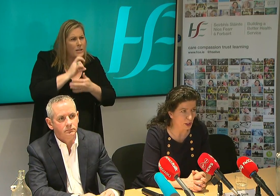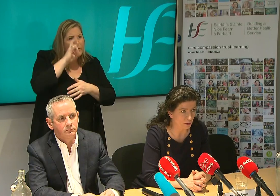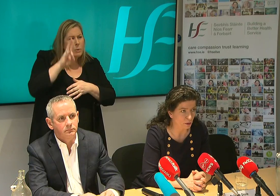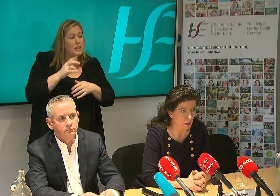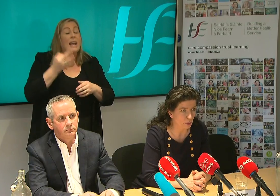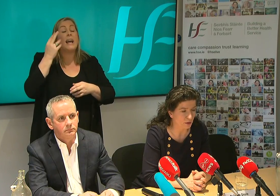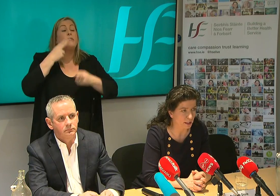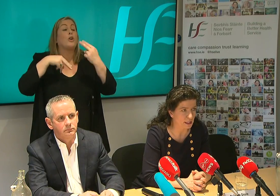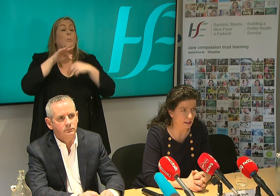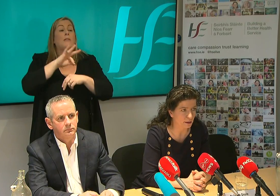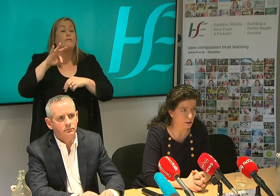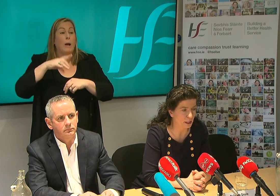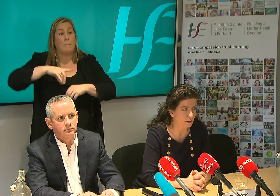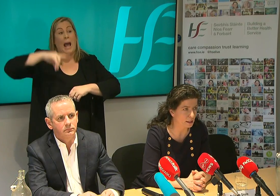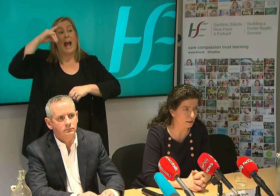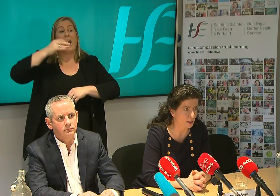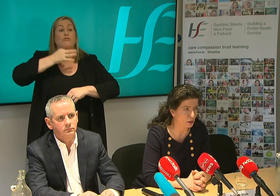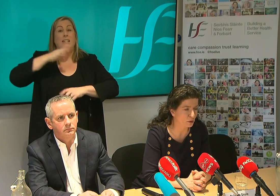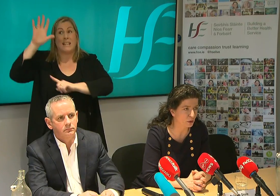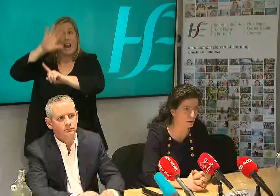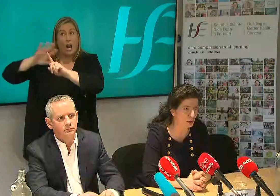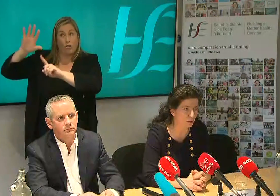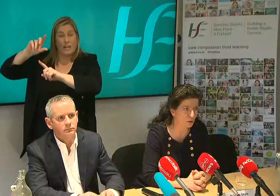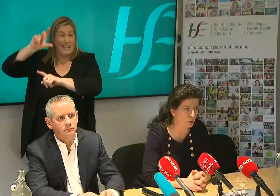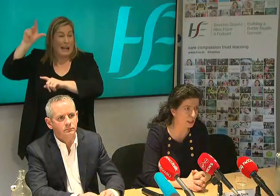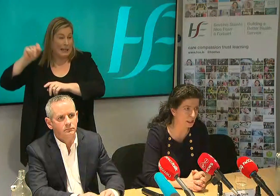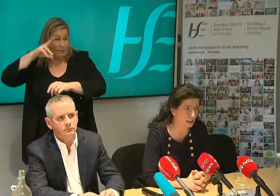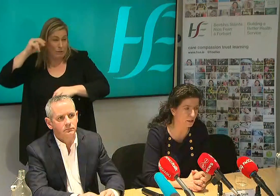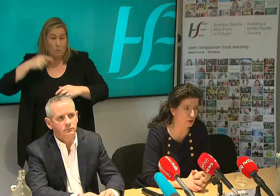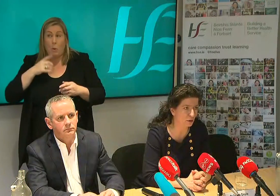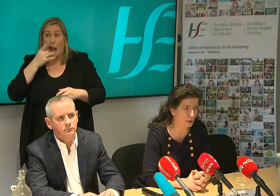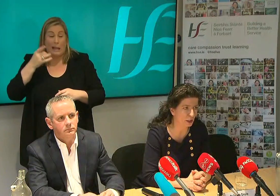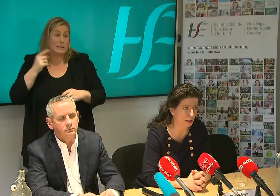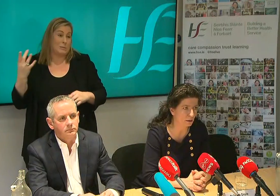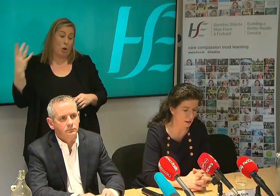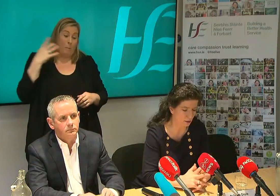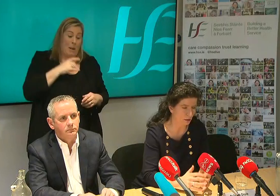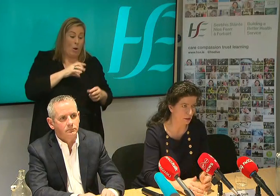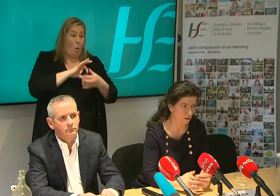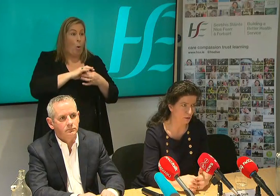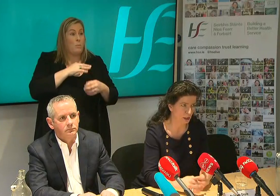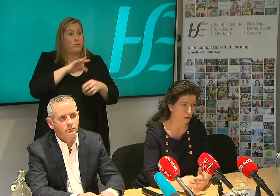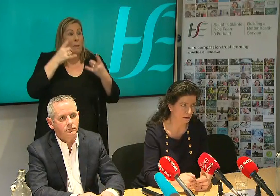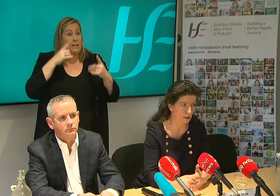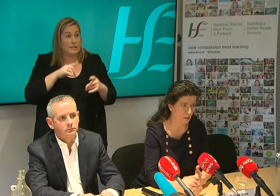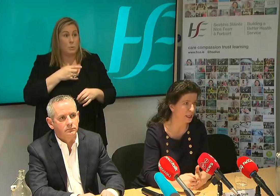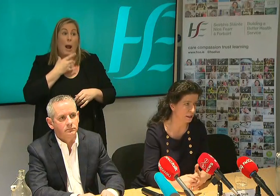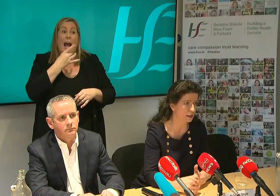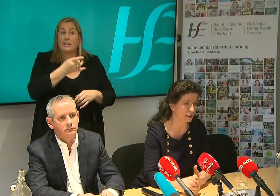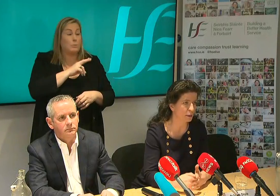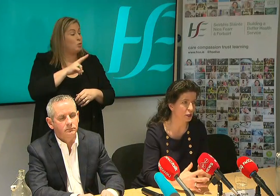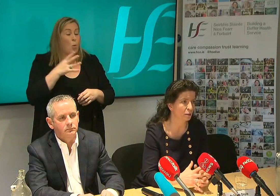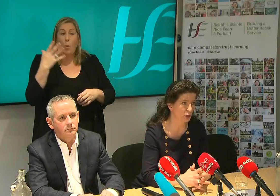If they're returning from a number of high-risk areas, we are asking them not to go to work for 14 days after their return. It's quite a